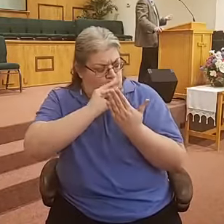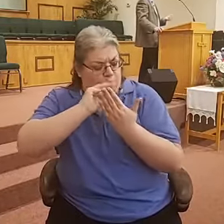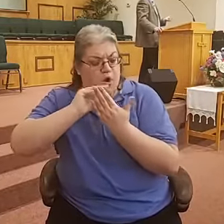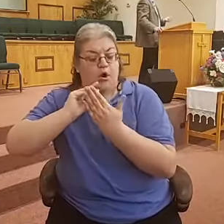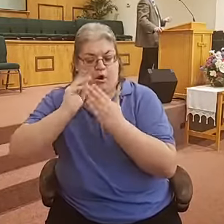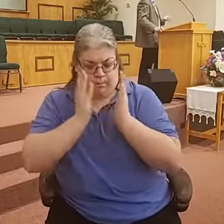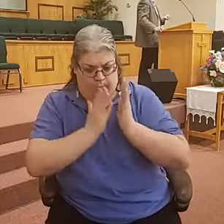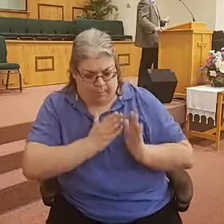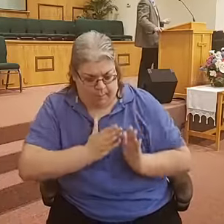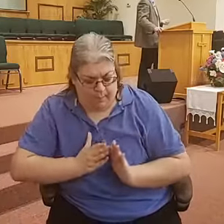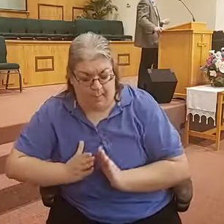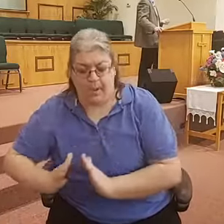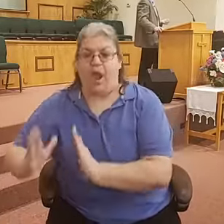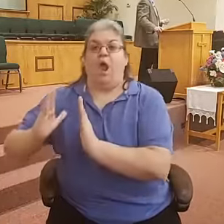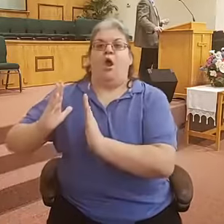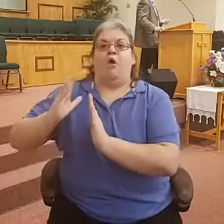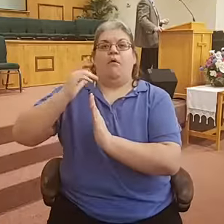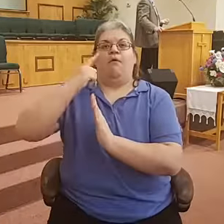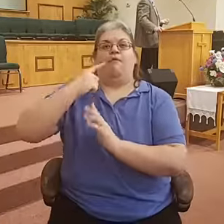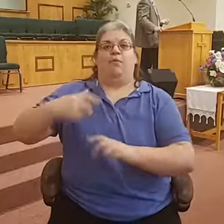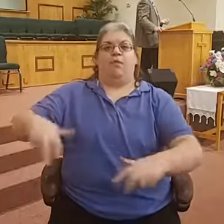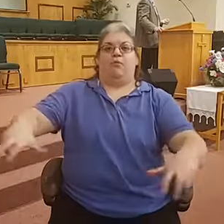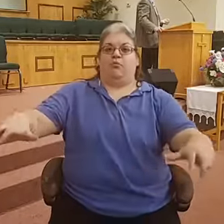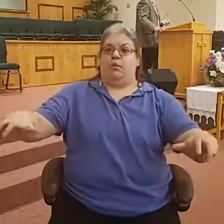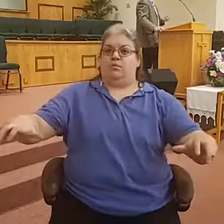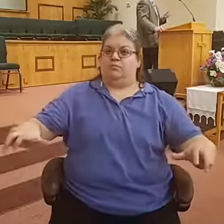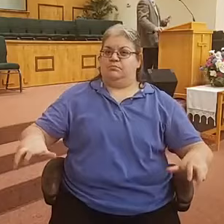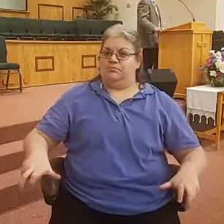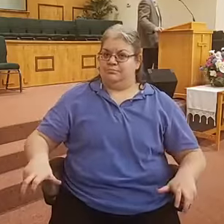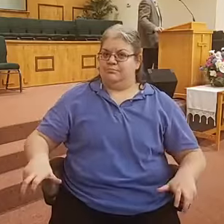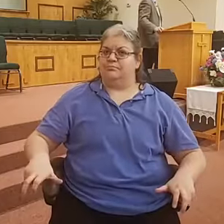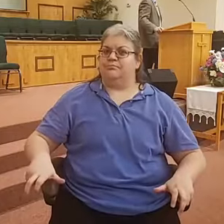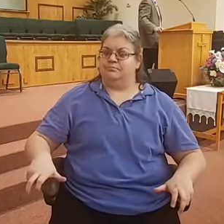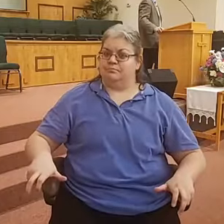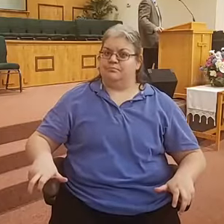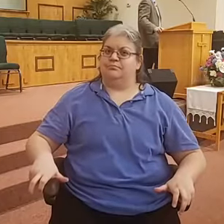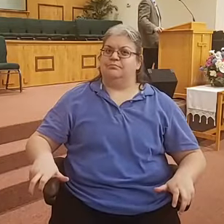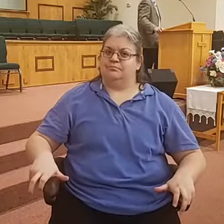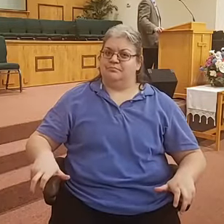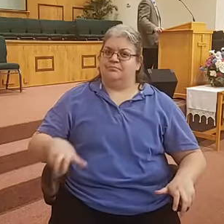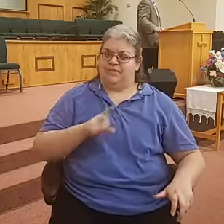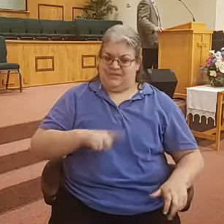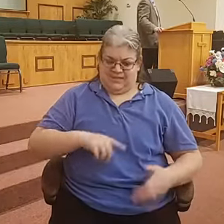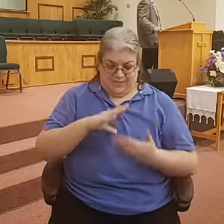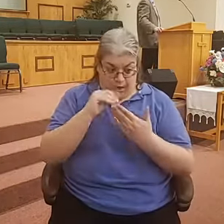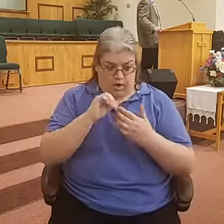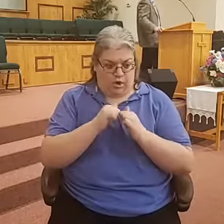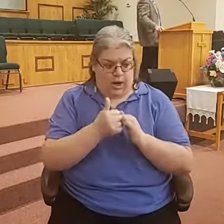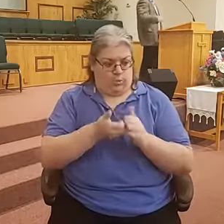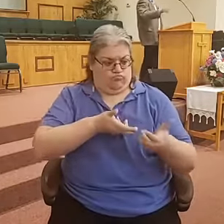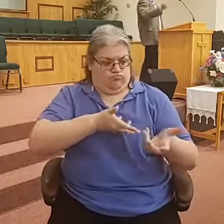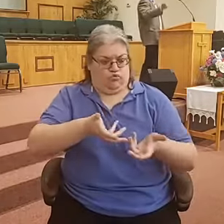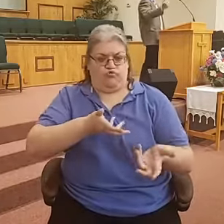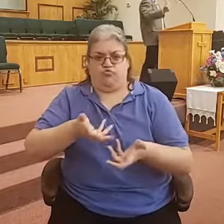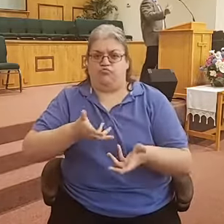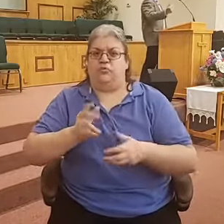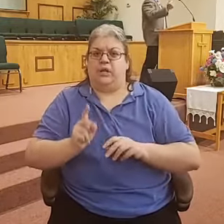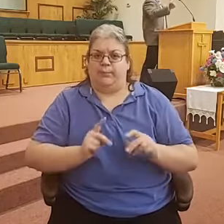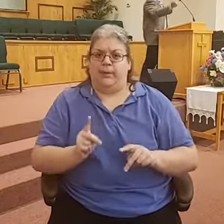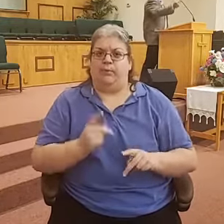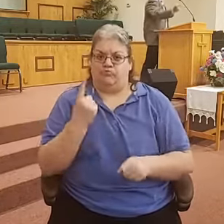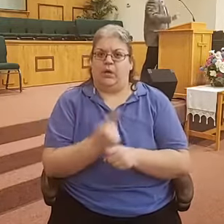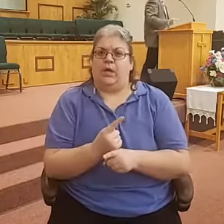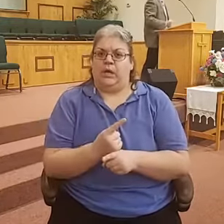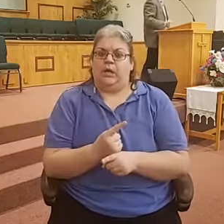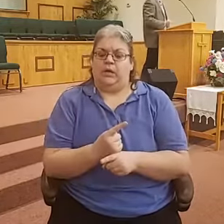prepare him for the throne. He'd certainly learn how to treat people right. He'd certainly understand